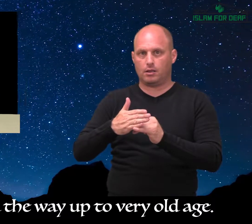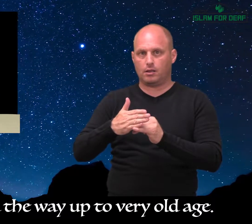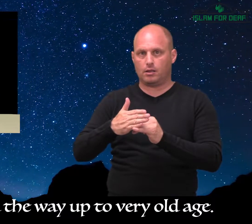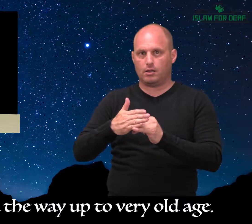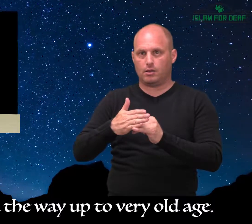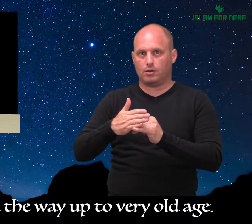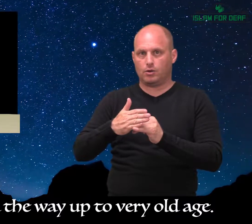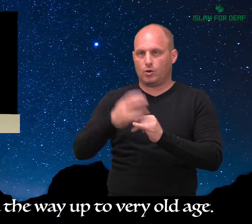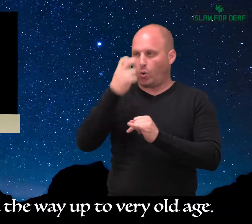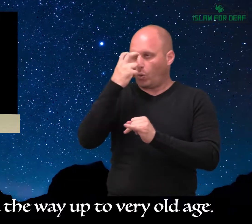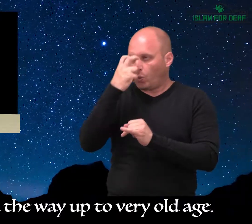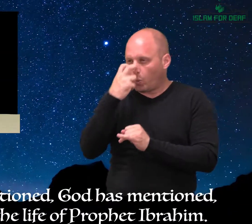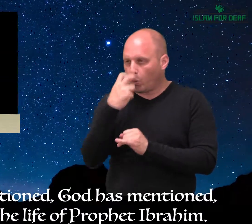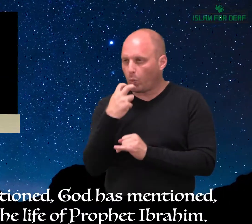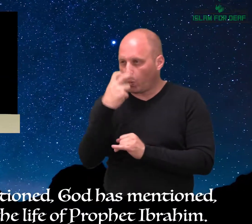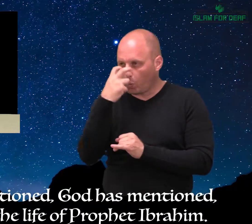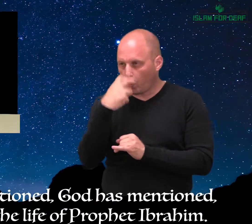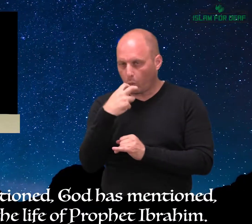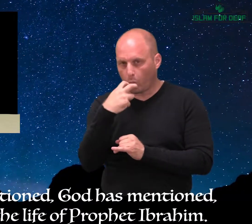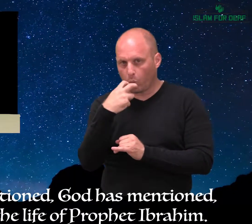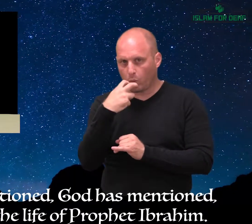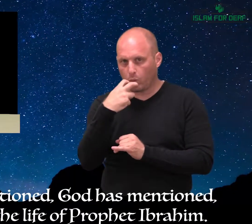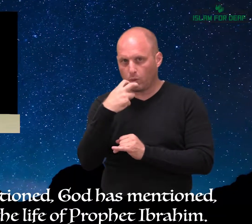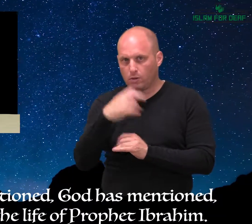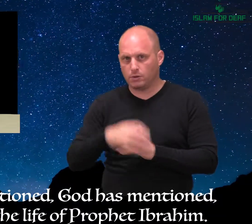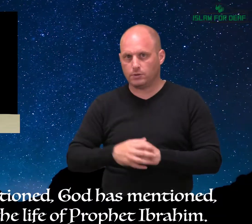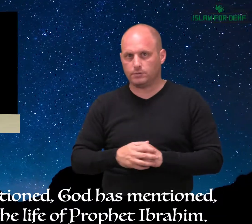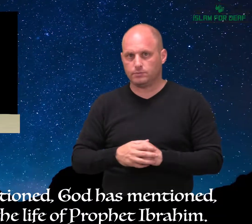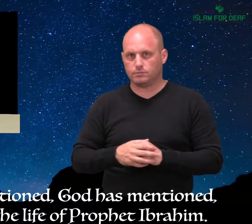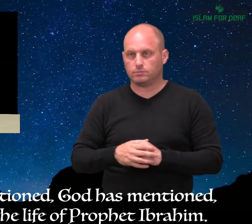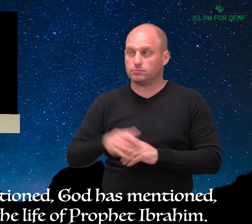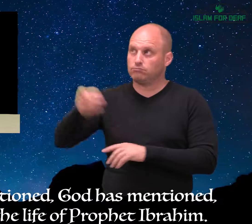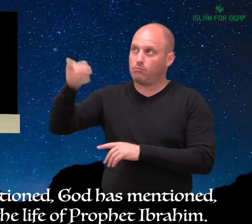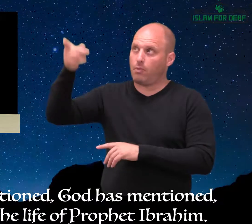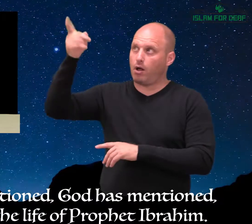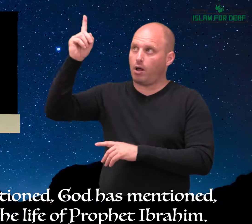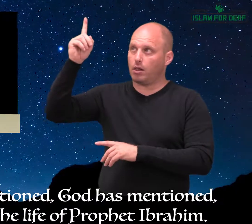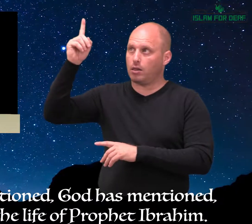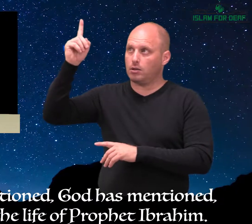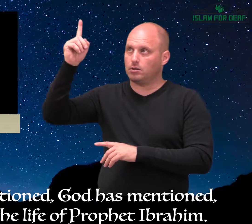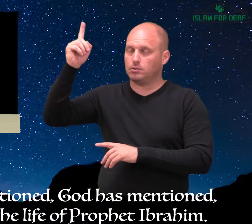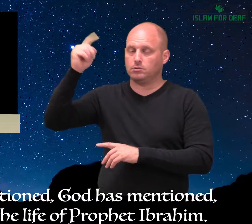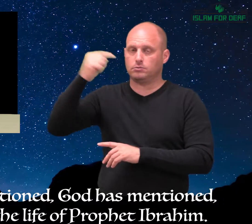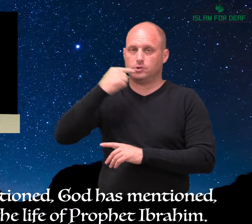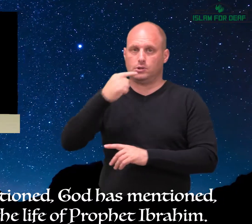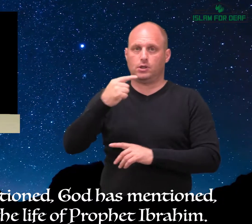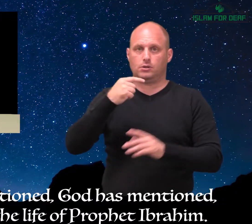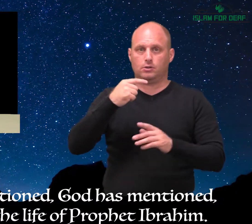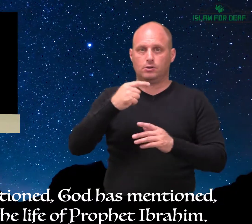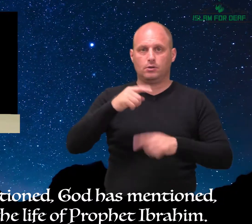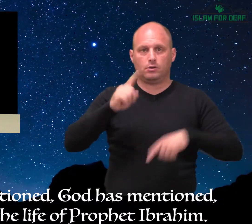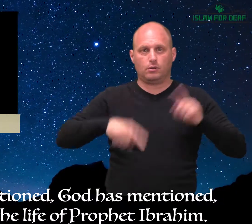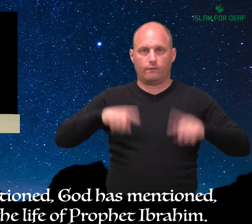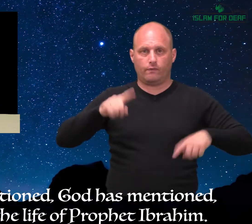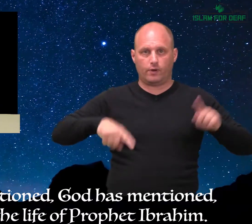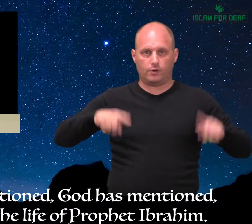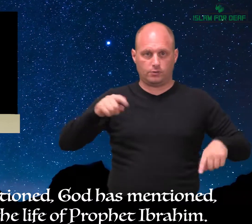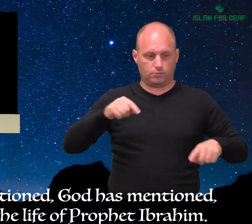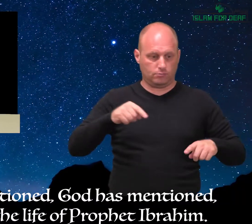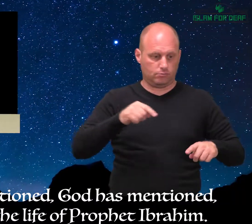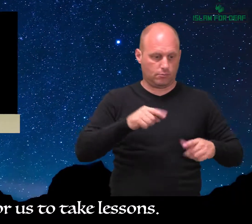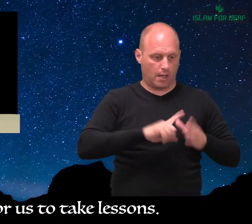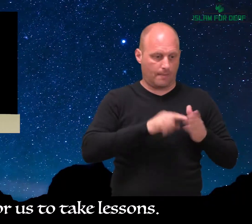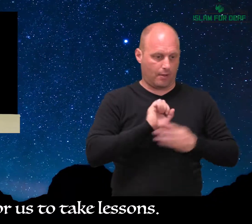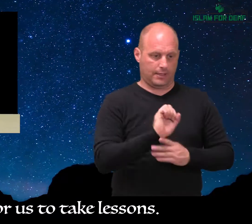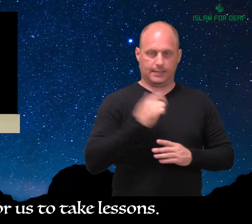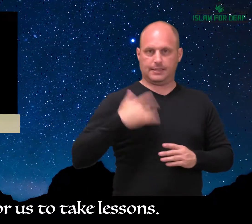very old age. So Allah has mentioned, God has mentioned various aspects of the life of Prophet Ibrahim